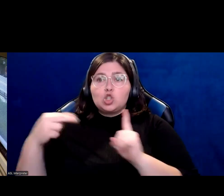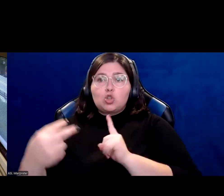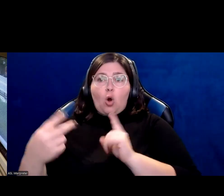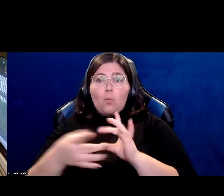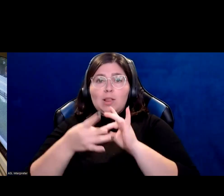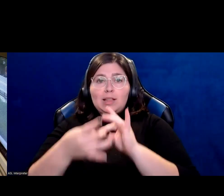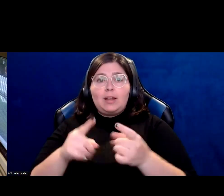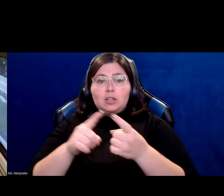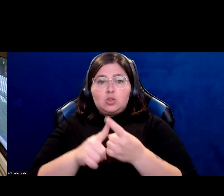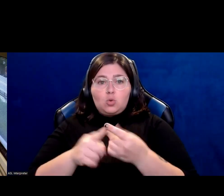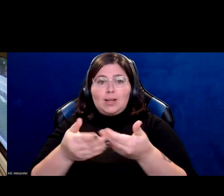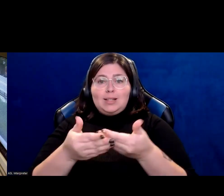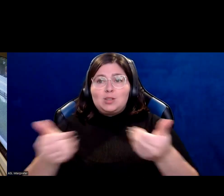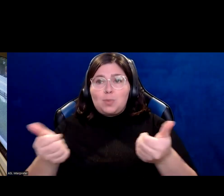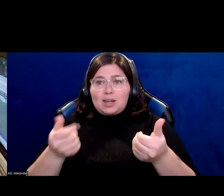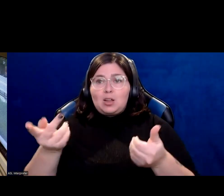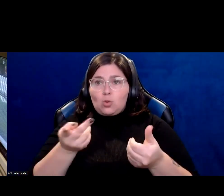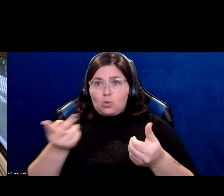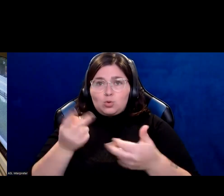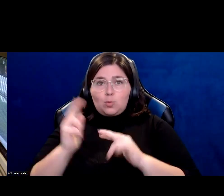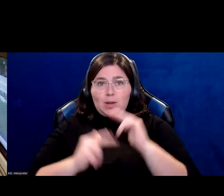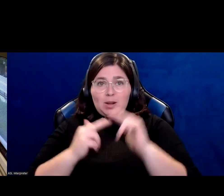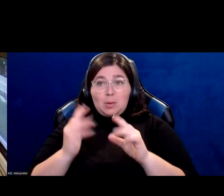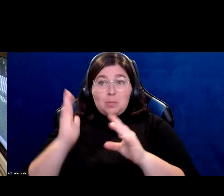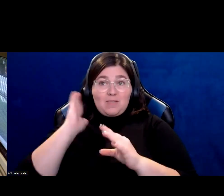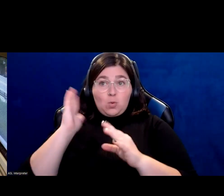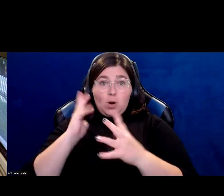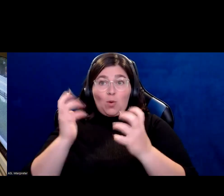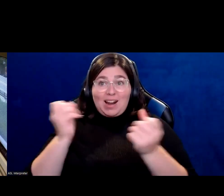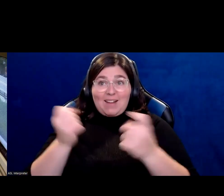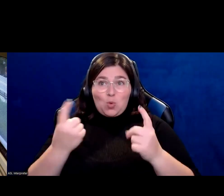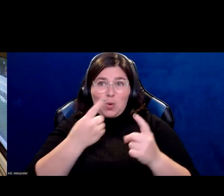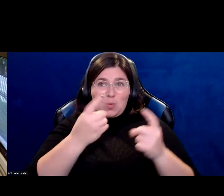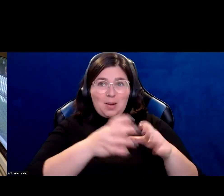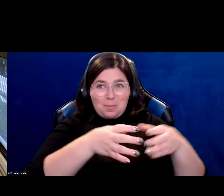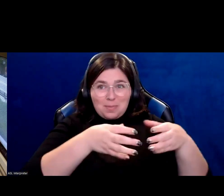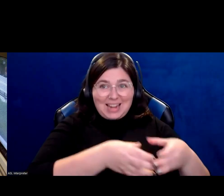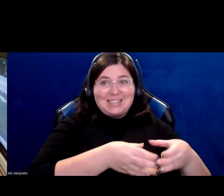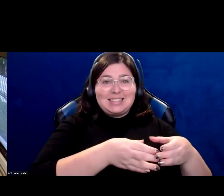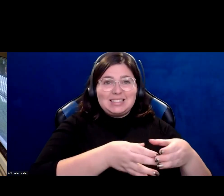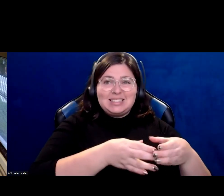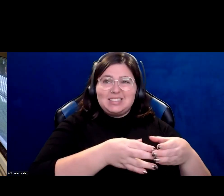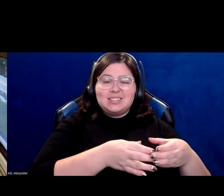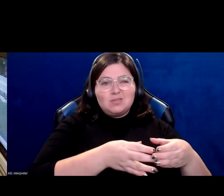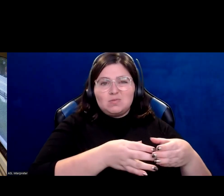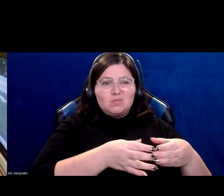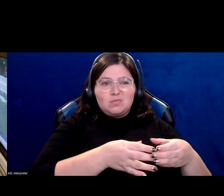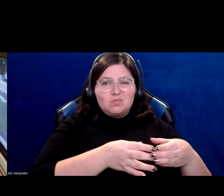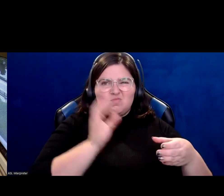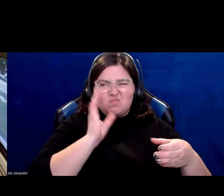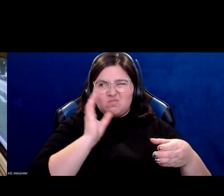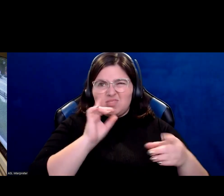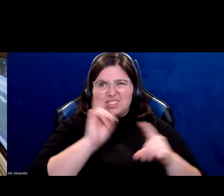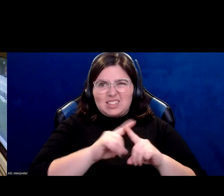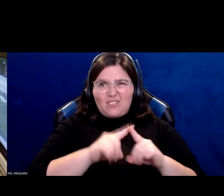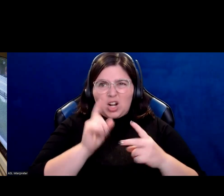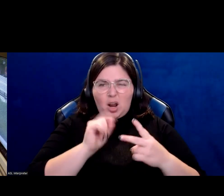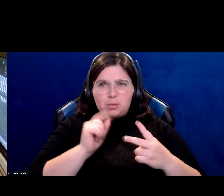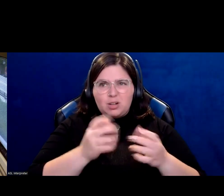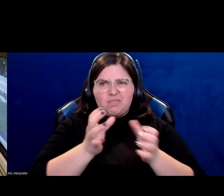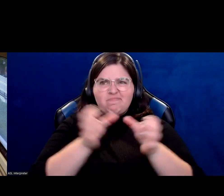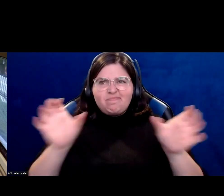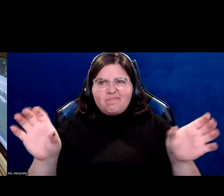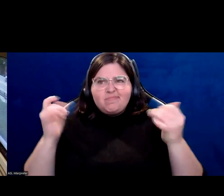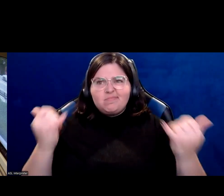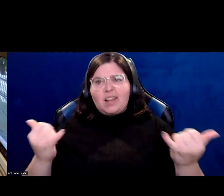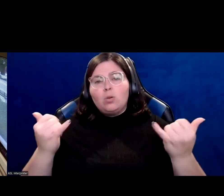to splitting those two facilities. Originally, we were going to try to have everyone in one place, and then we explored different options. So that's primarily